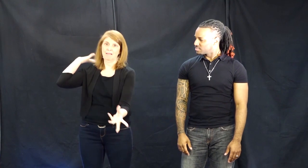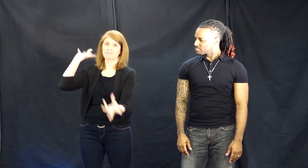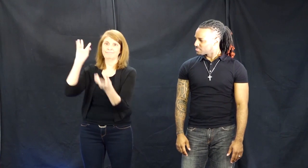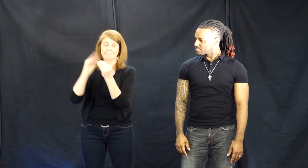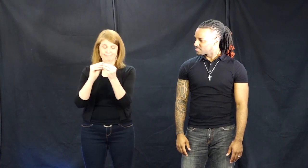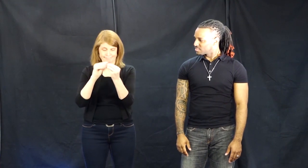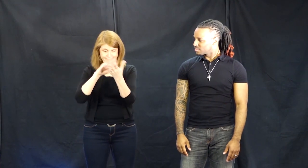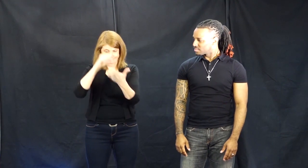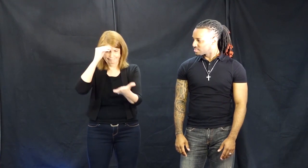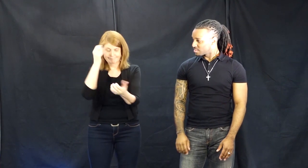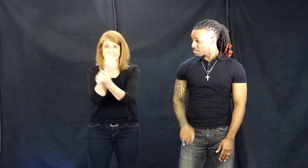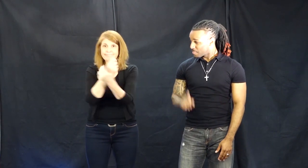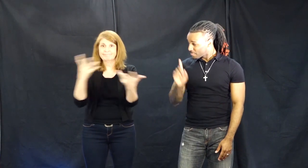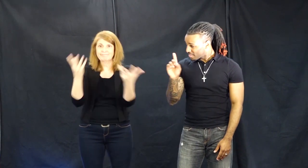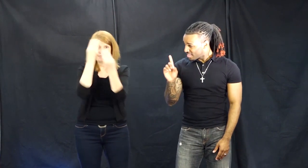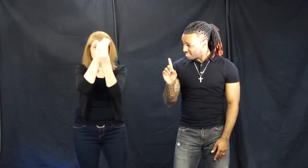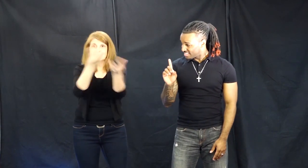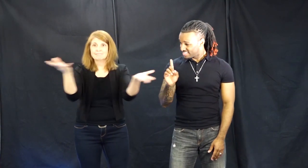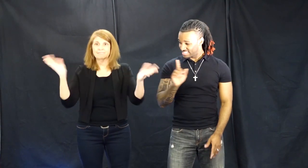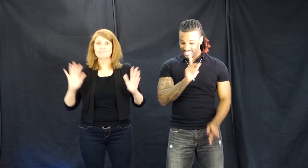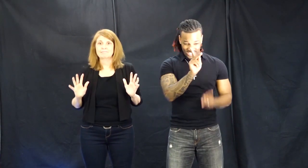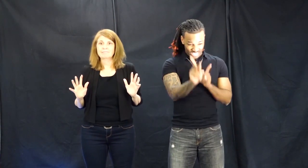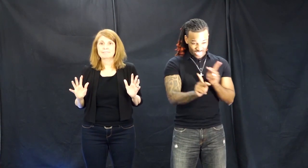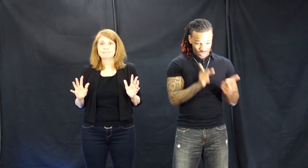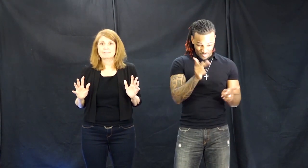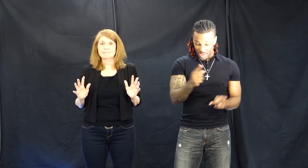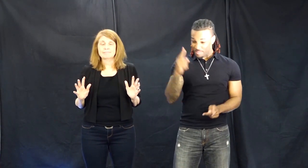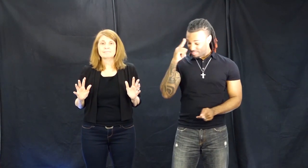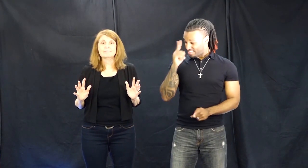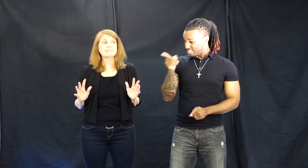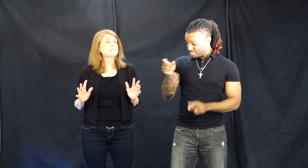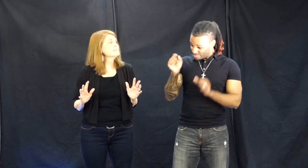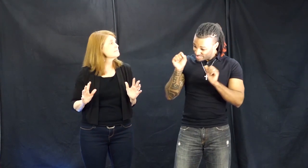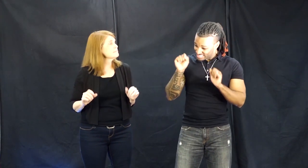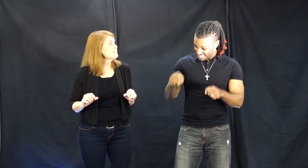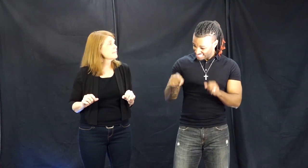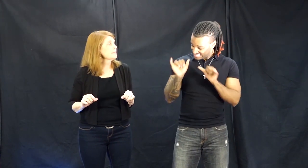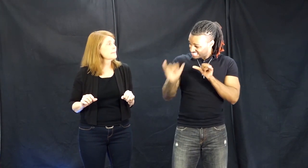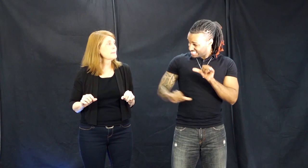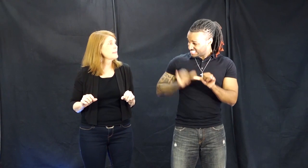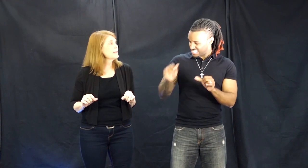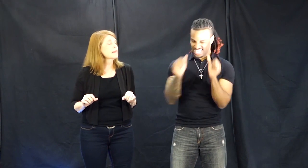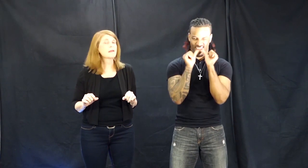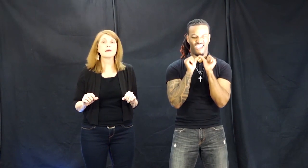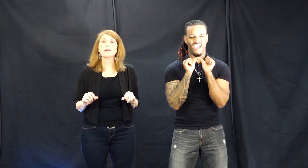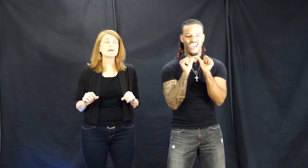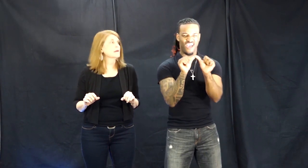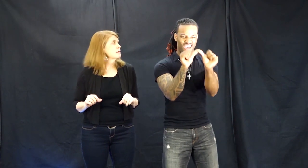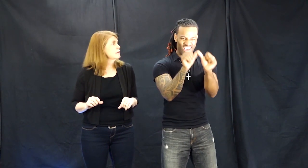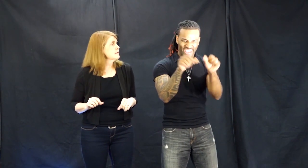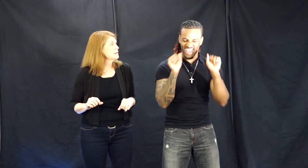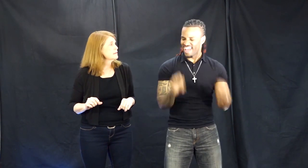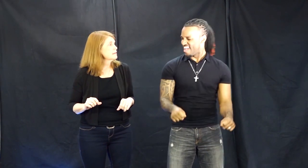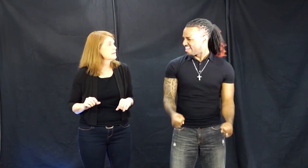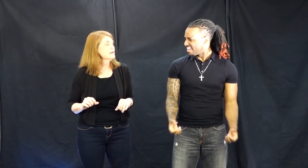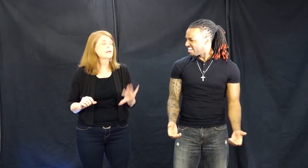I have earned. As far as the people are concerned, you have to serve. You could continue to serve.